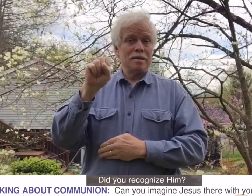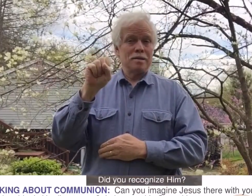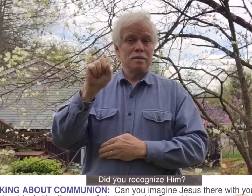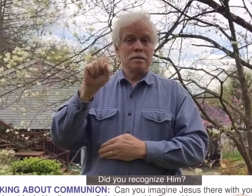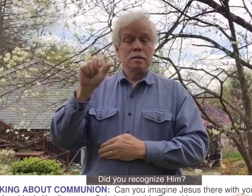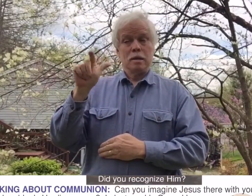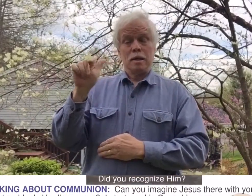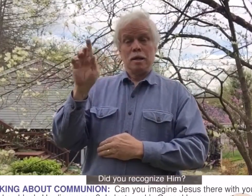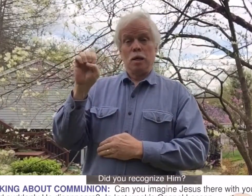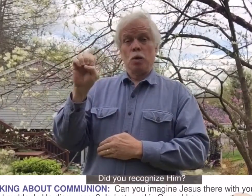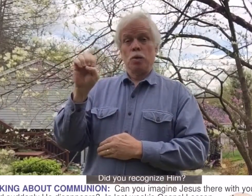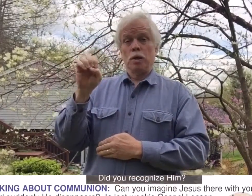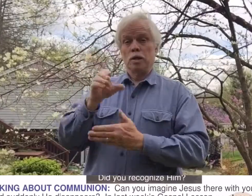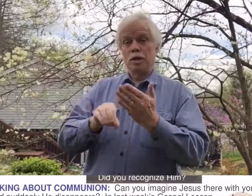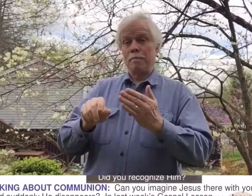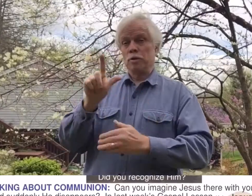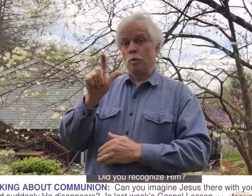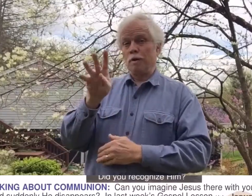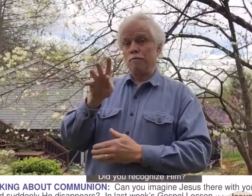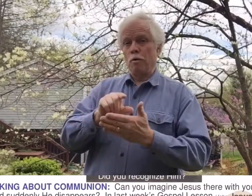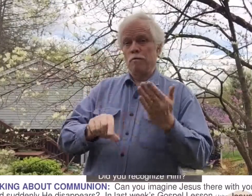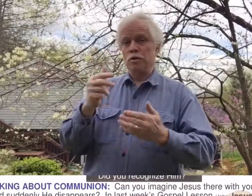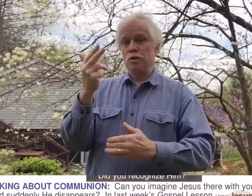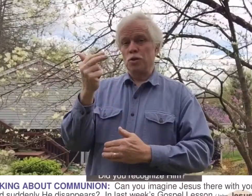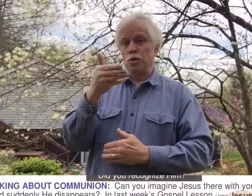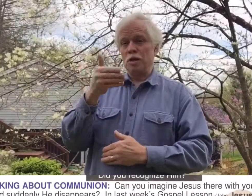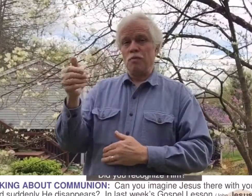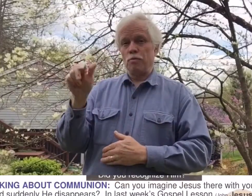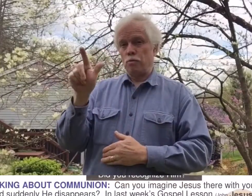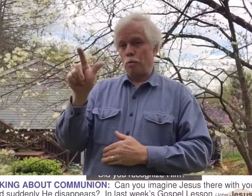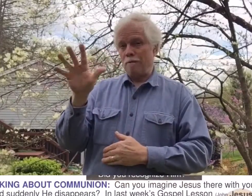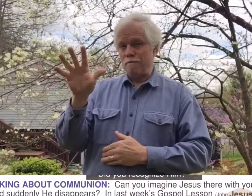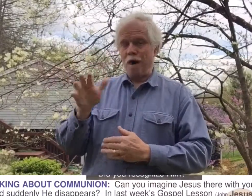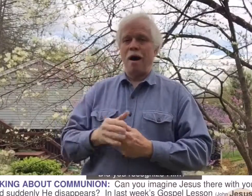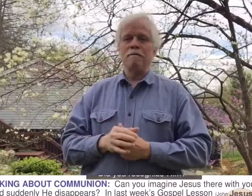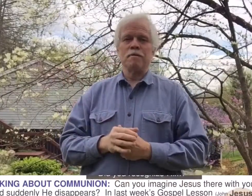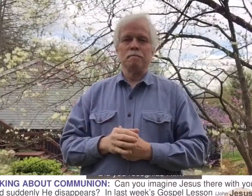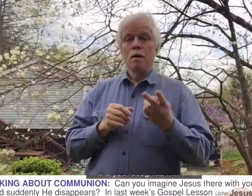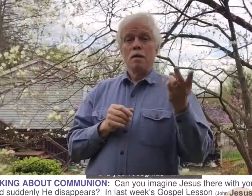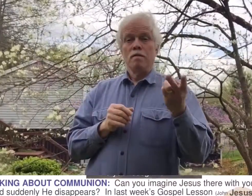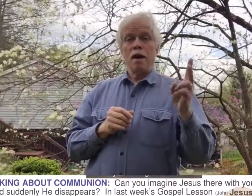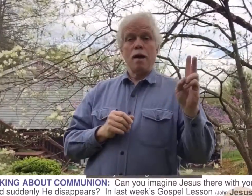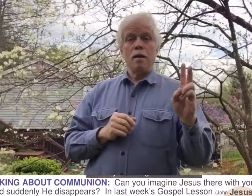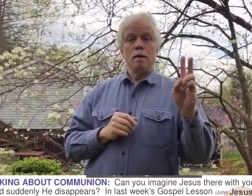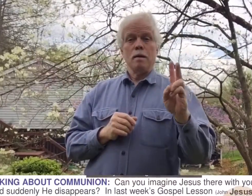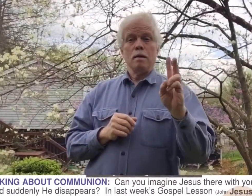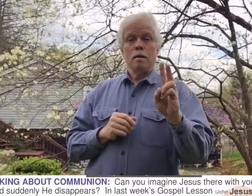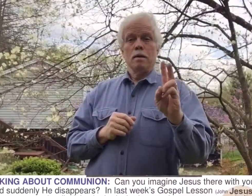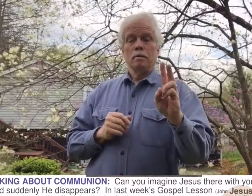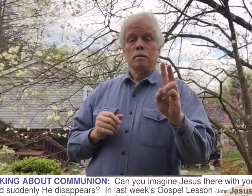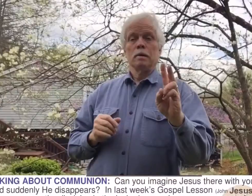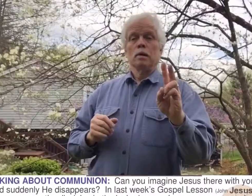Emmaus. Luke chapter 24, verses 13 through 25. They